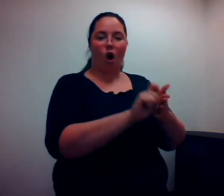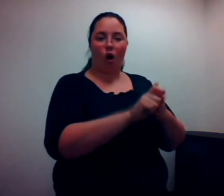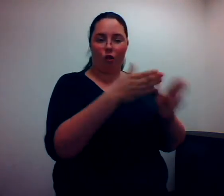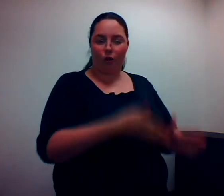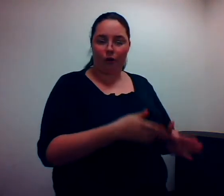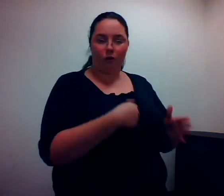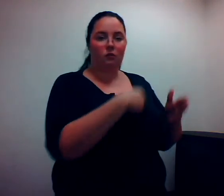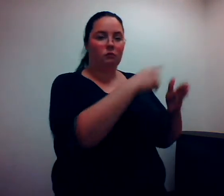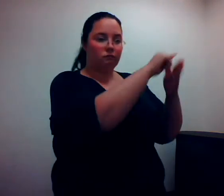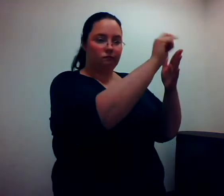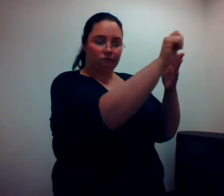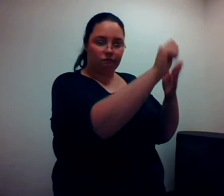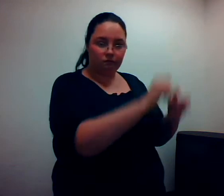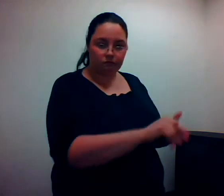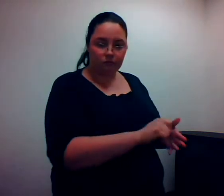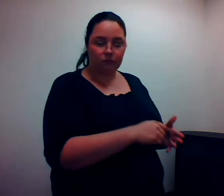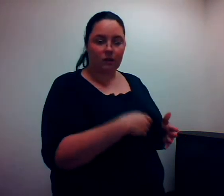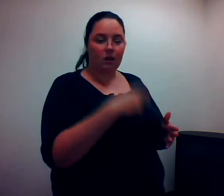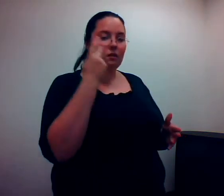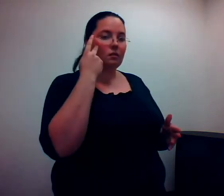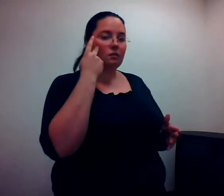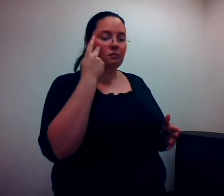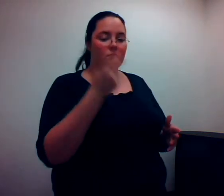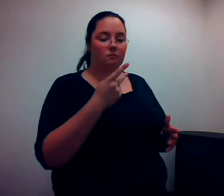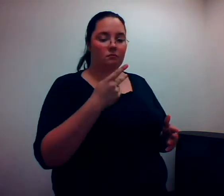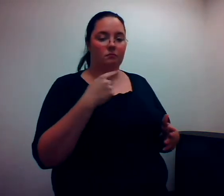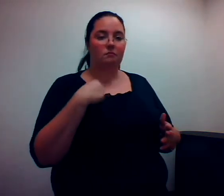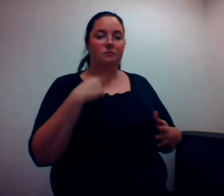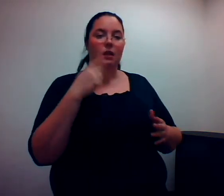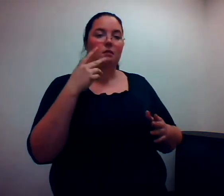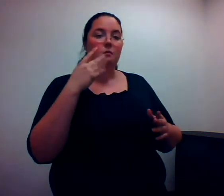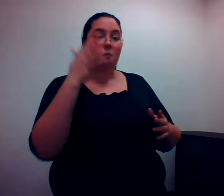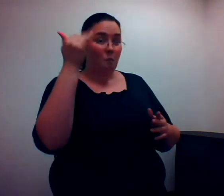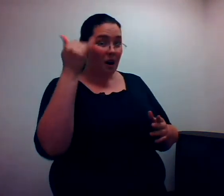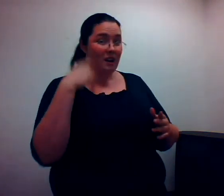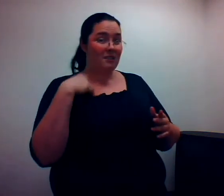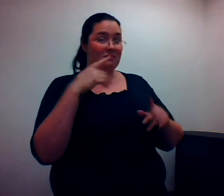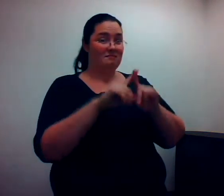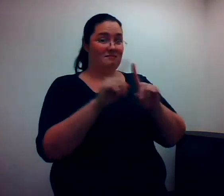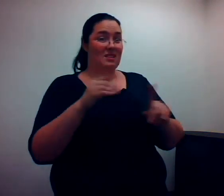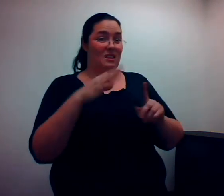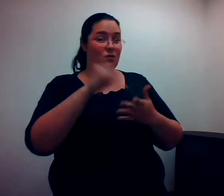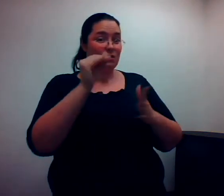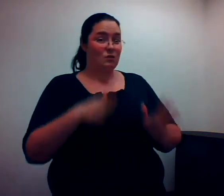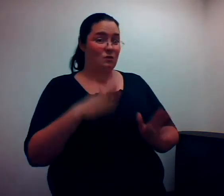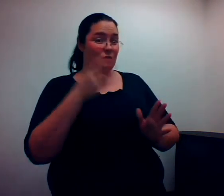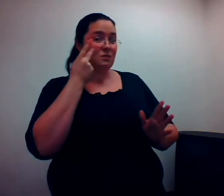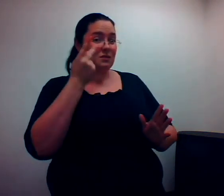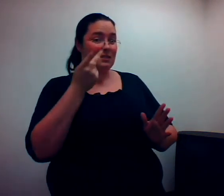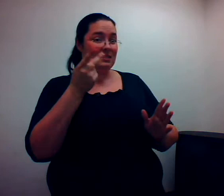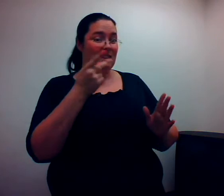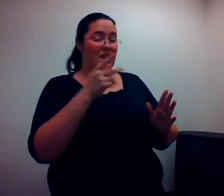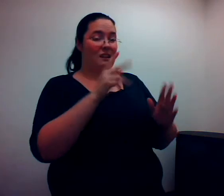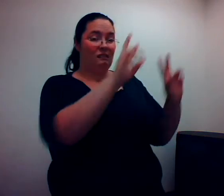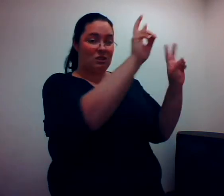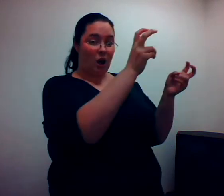because often students see a topic and then they decide they want to work on that topic. So there's a little information sharing in the beginning. So students